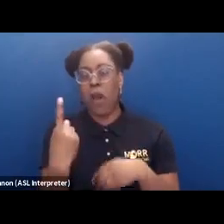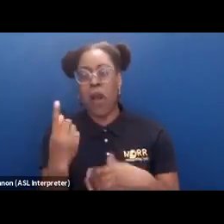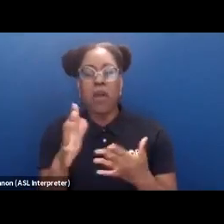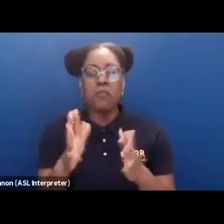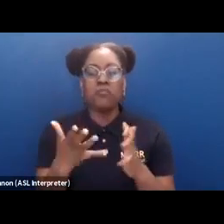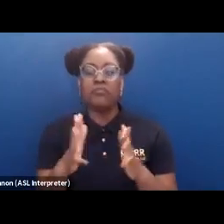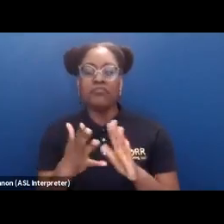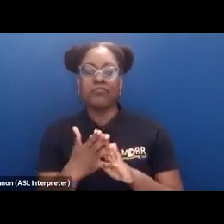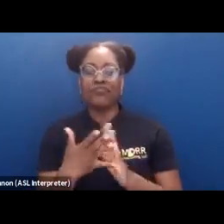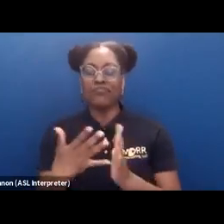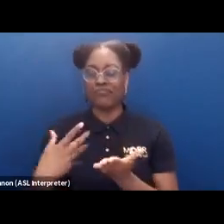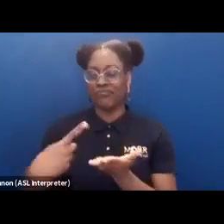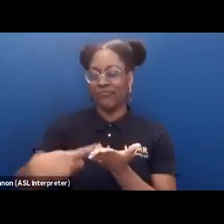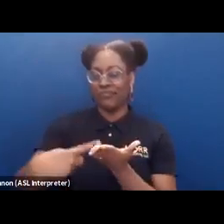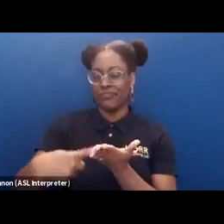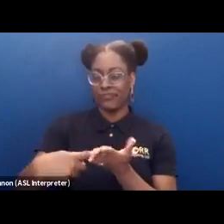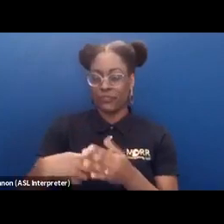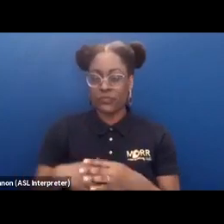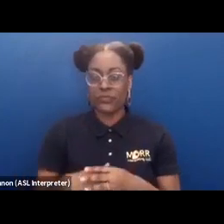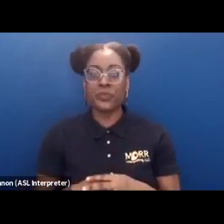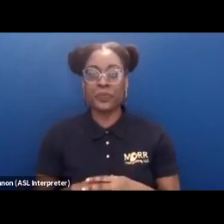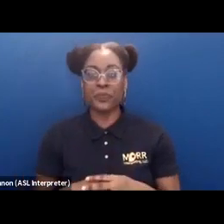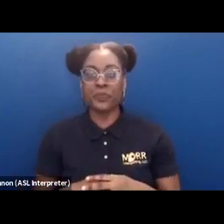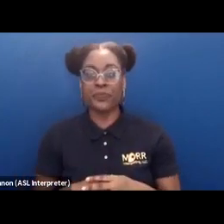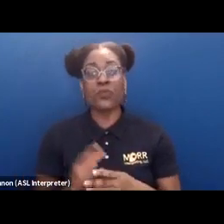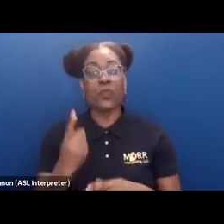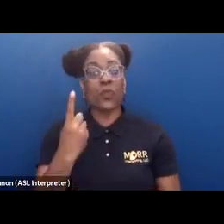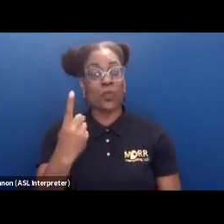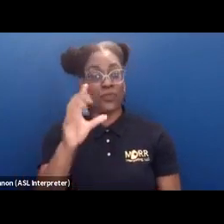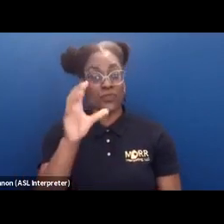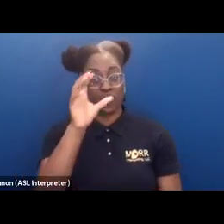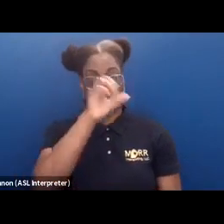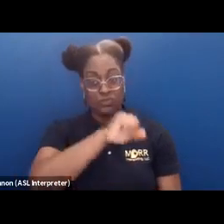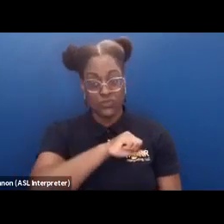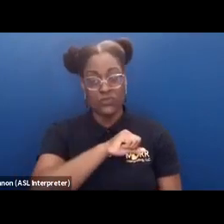this whole discussion, because one of the assumptions is that